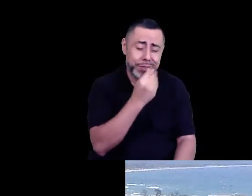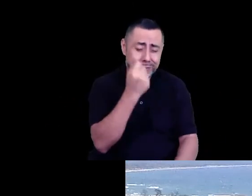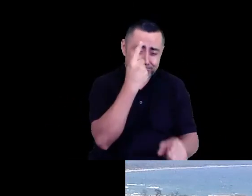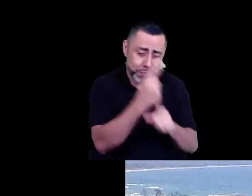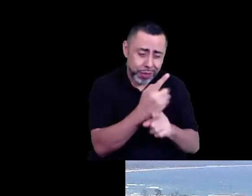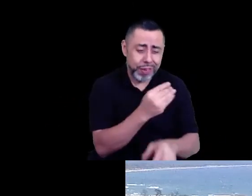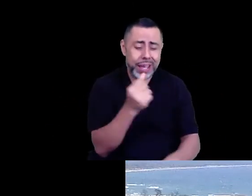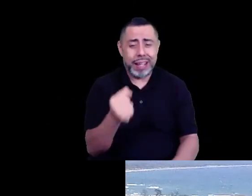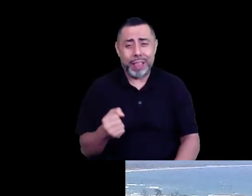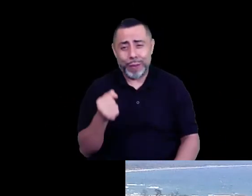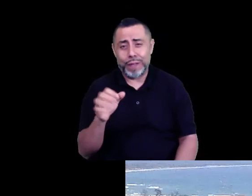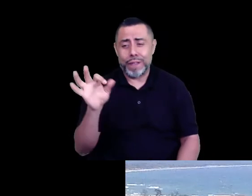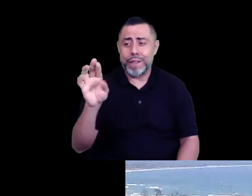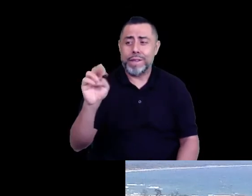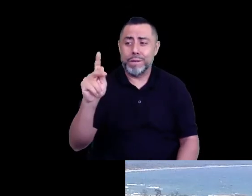on in, everybody.